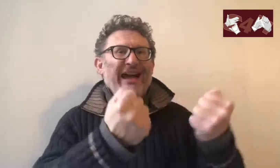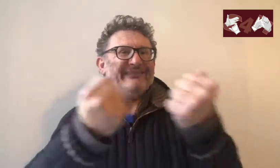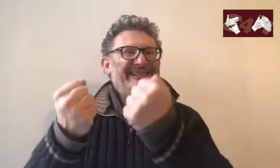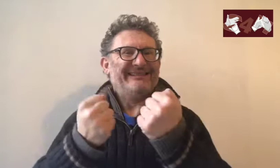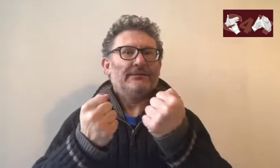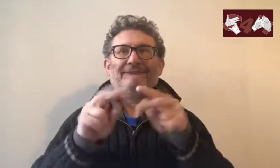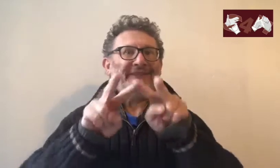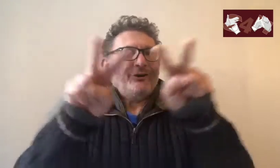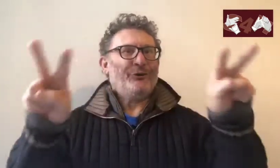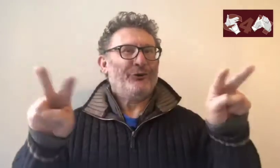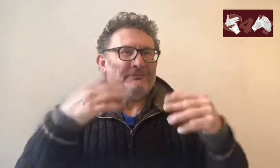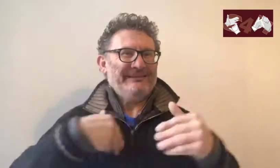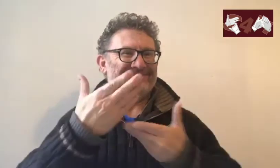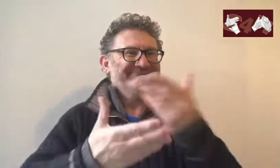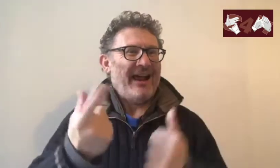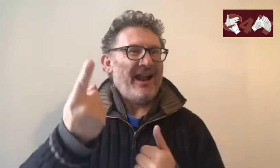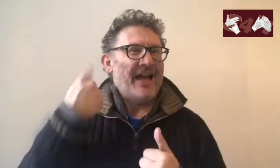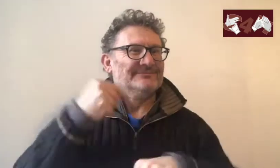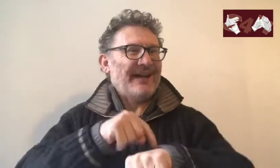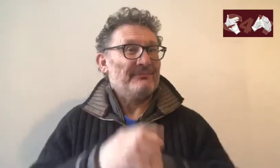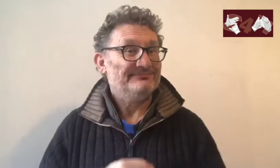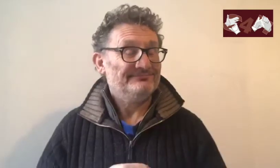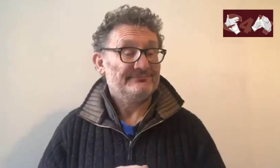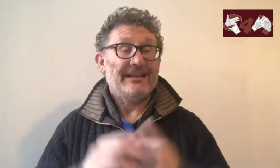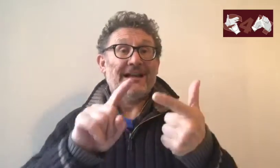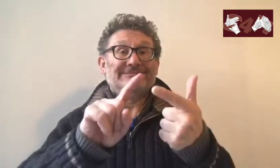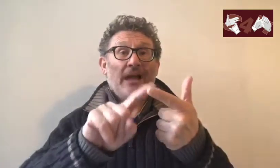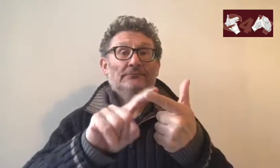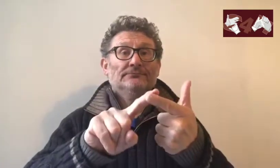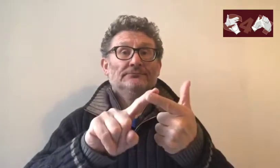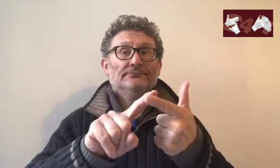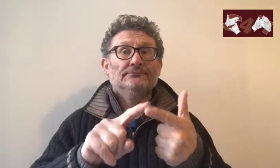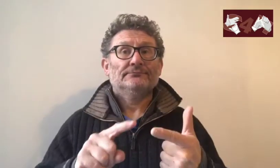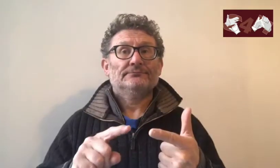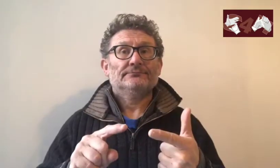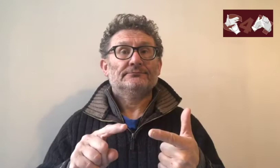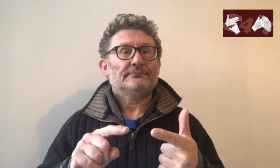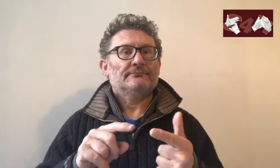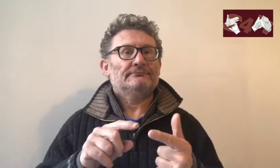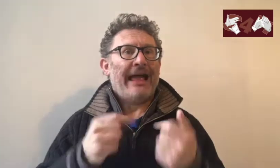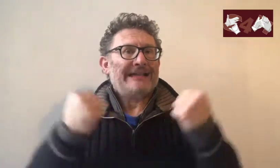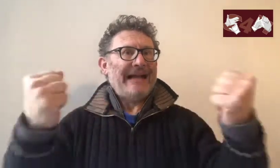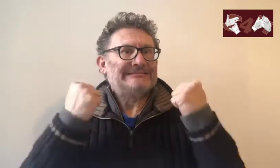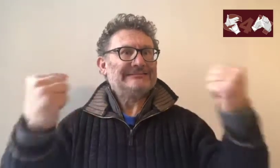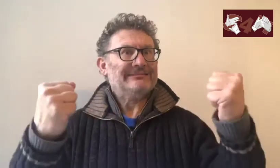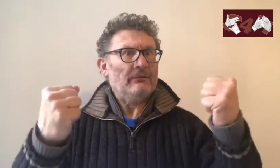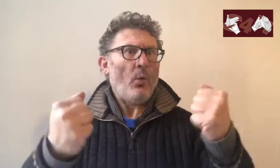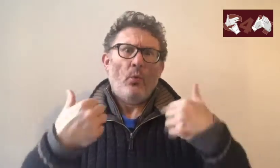there's a number of reasons for that. For me, being just able to enjoy the views that I see,